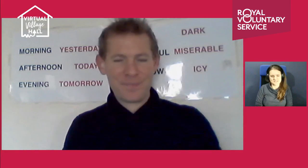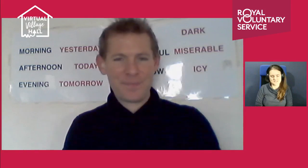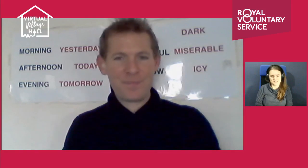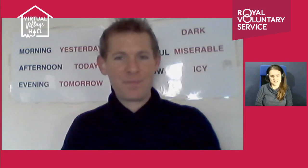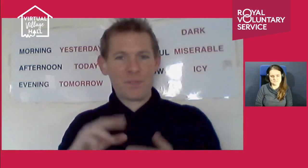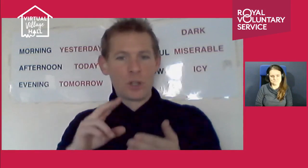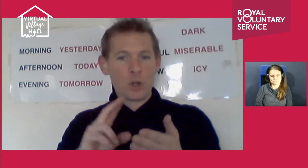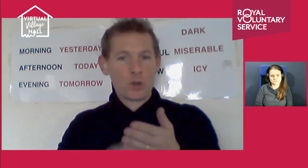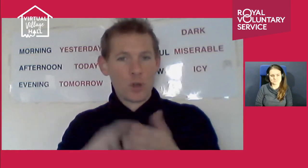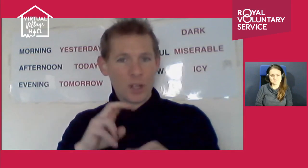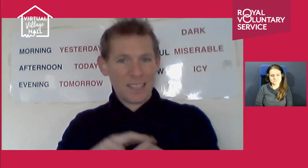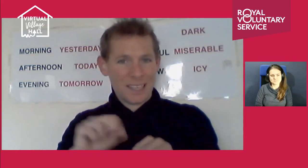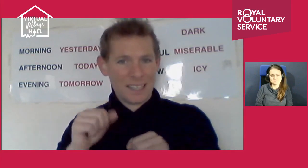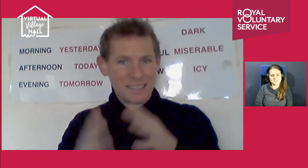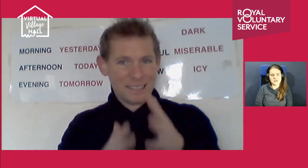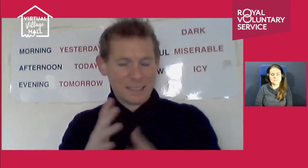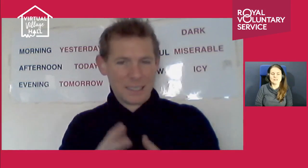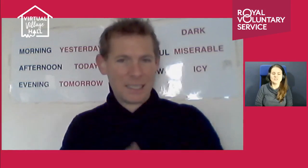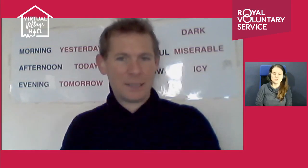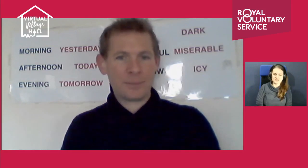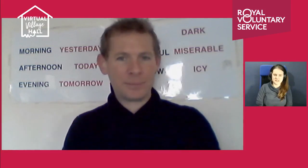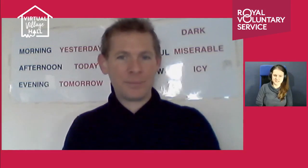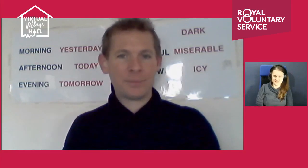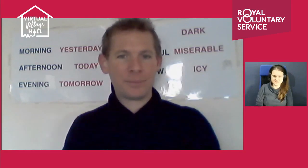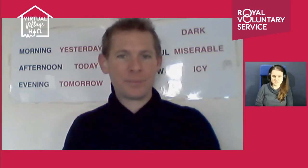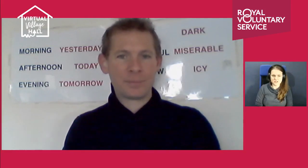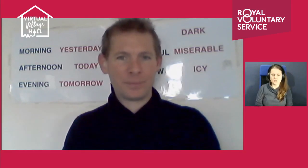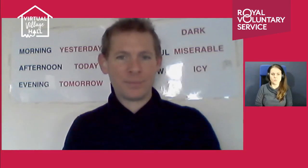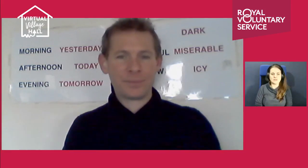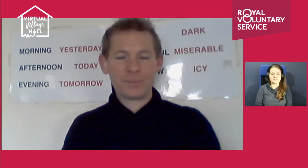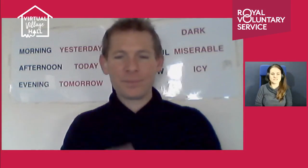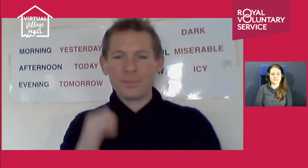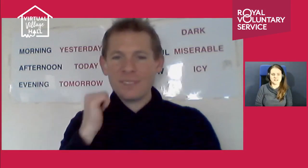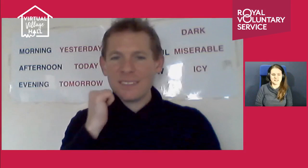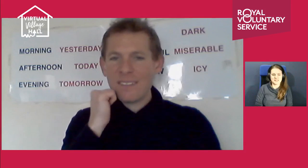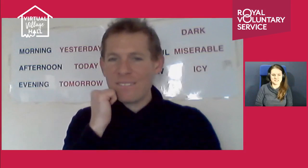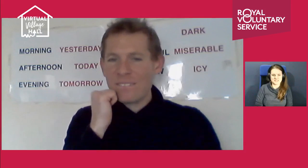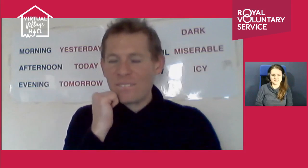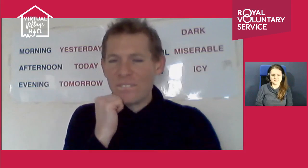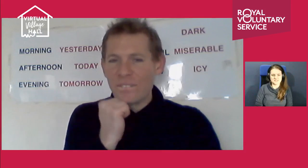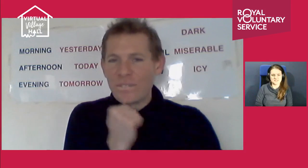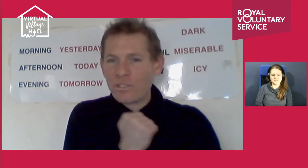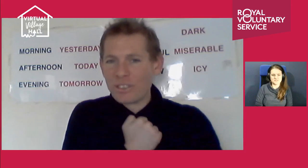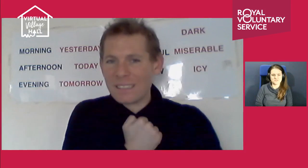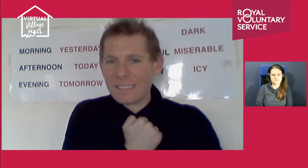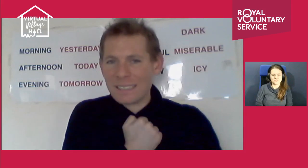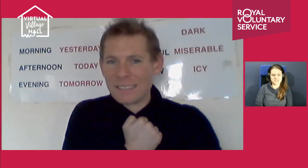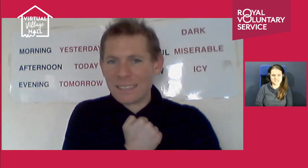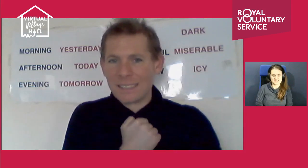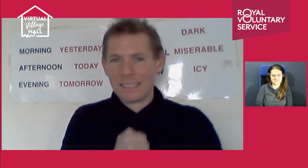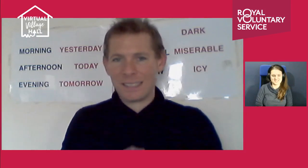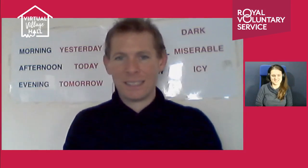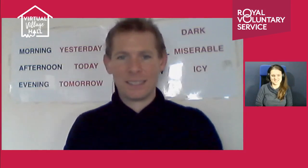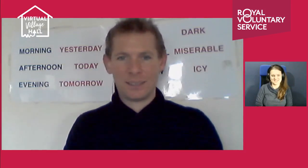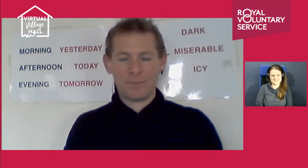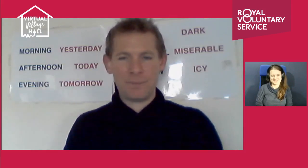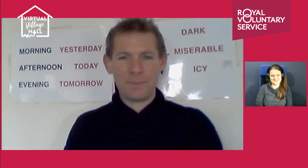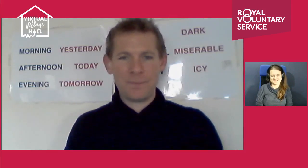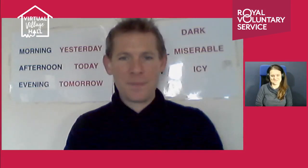Freezing, okay? But in Northern Ireland, we would sign it like this. Freezing.